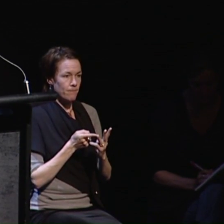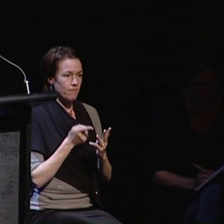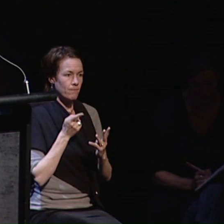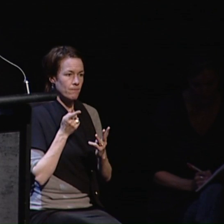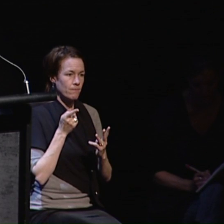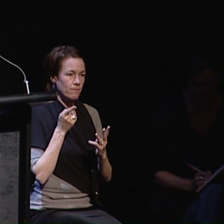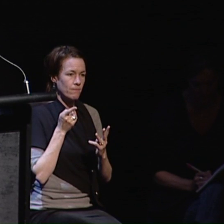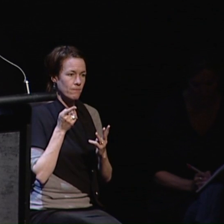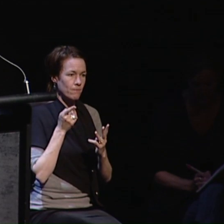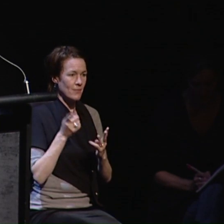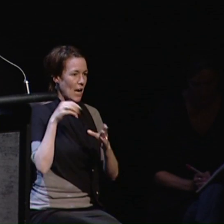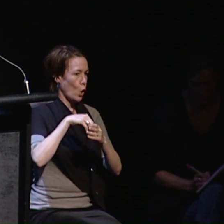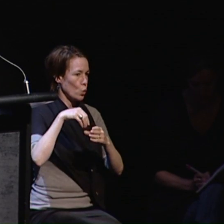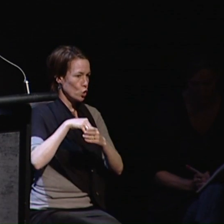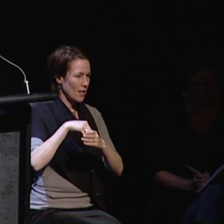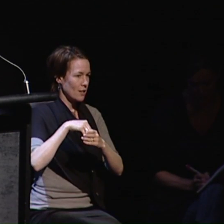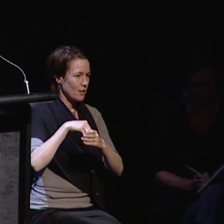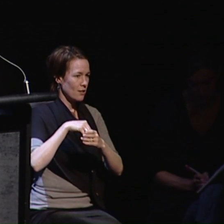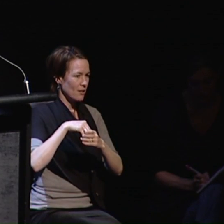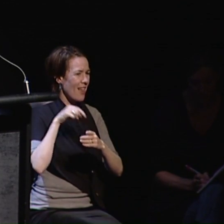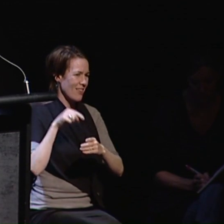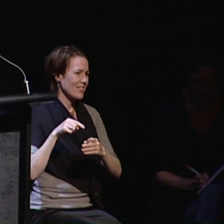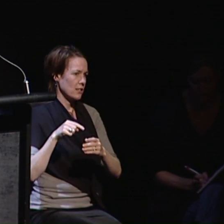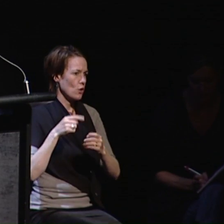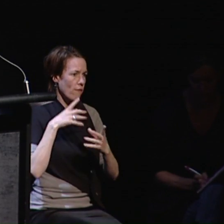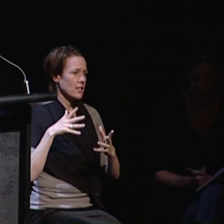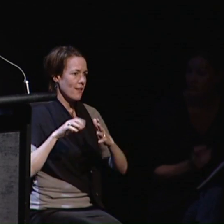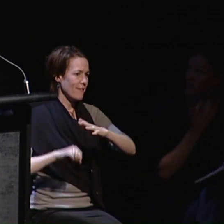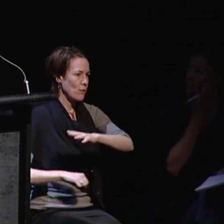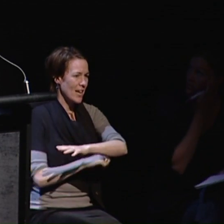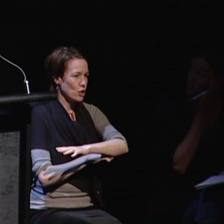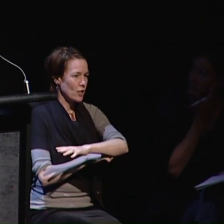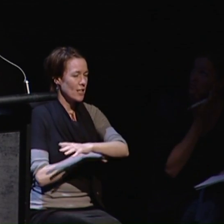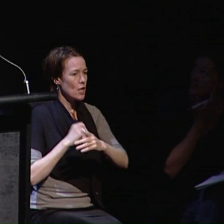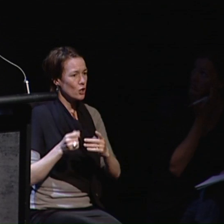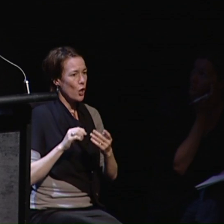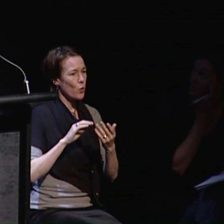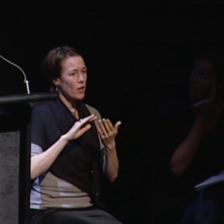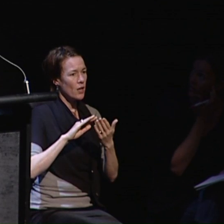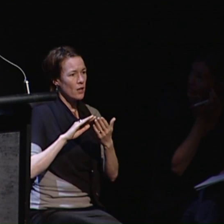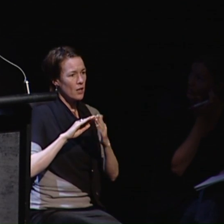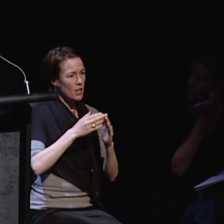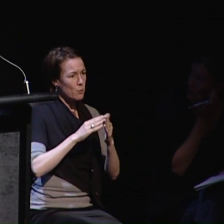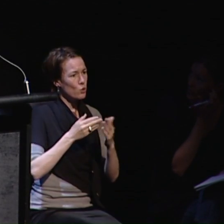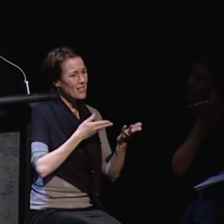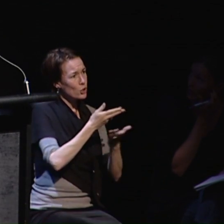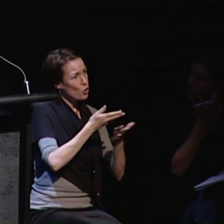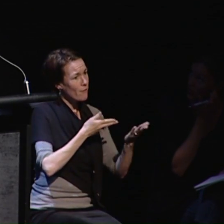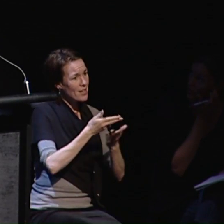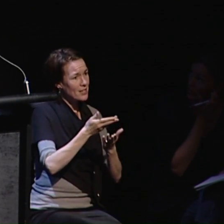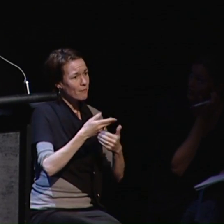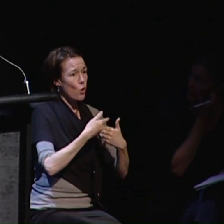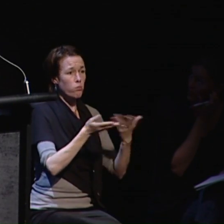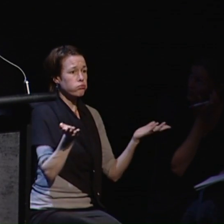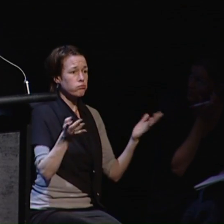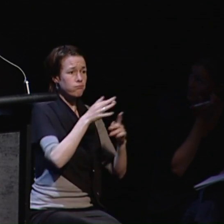foundational piece. It's about inclusion. And it says that community services and facilities for the general population are available on an equal basis to